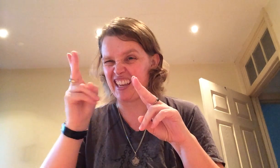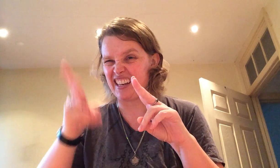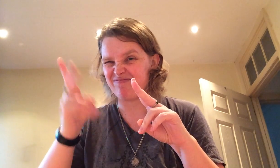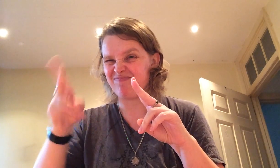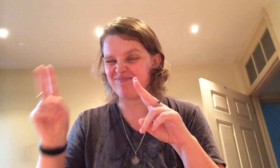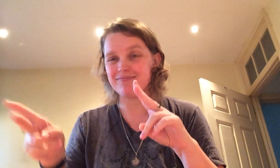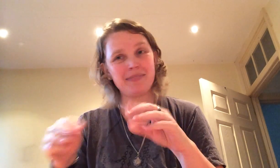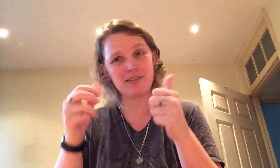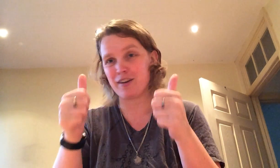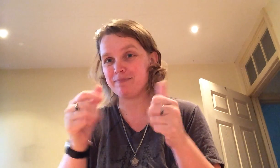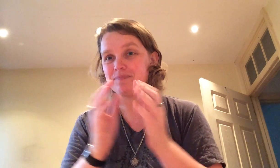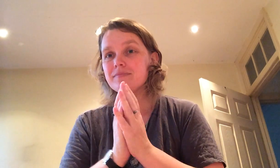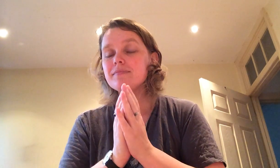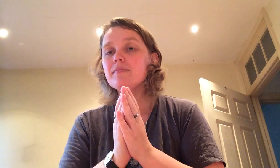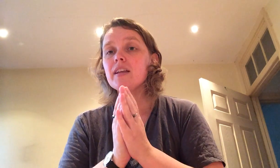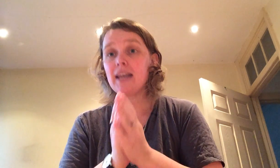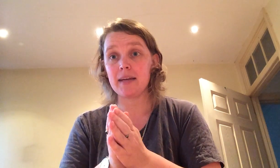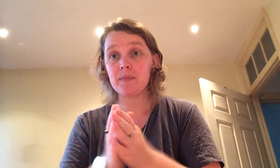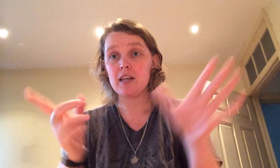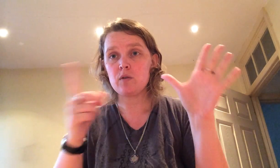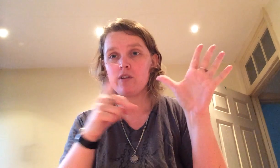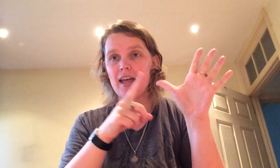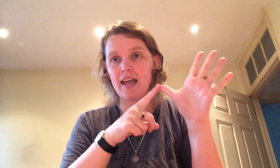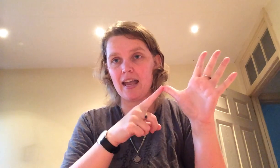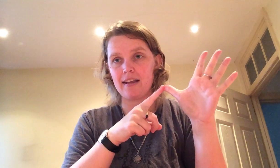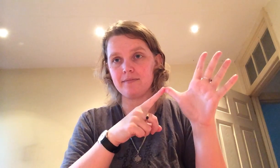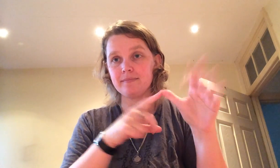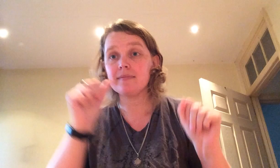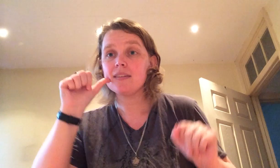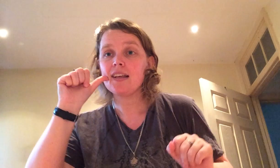again. That's fine. Okay, so we've got A,